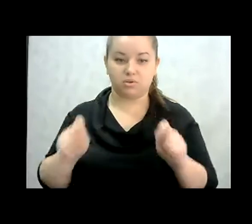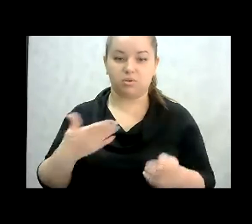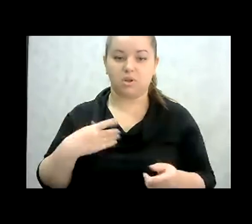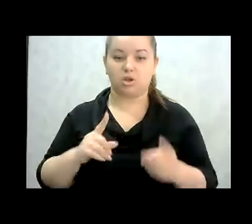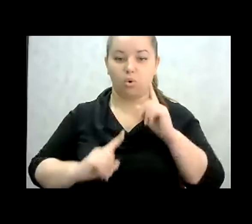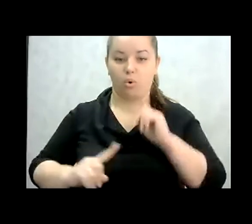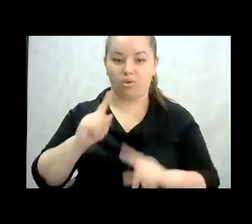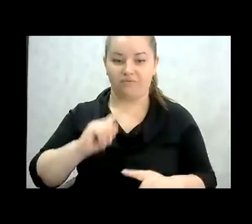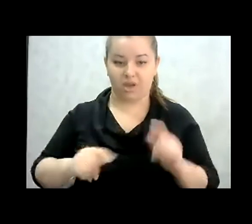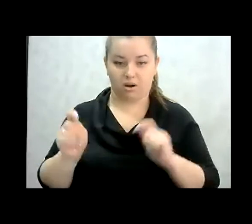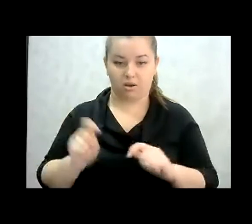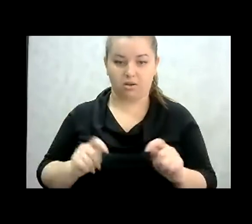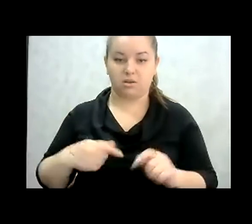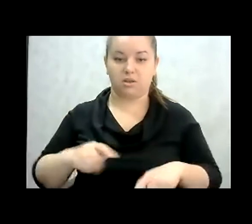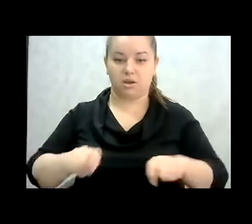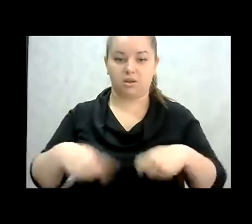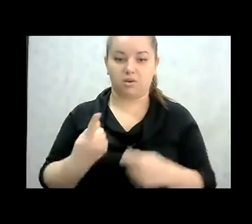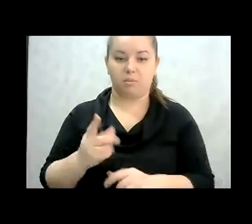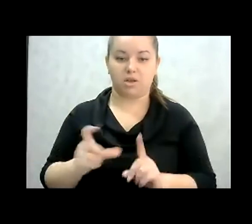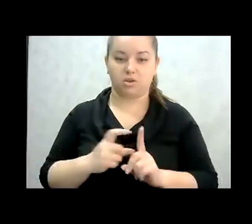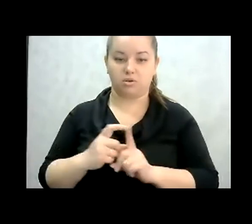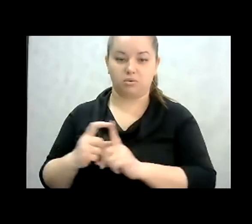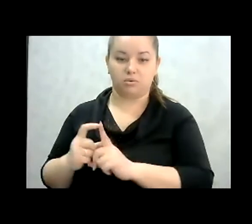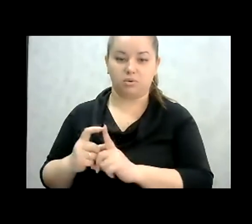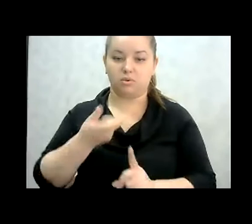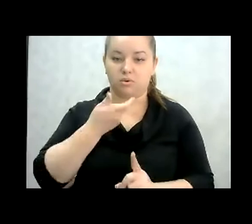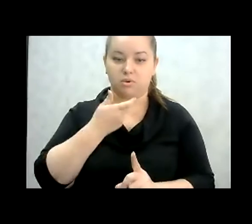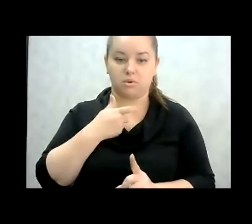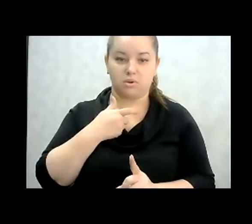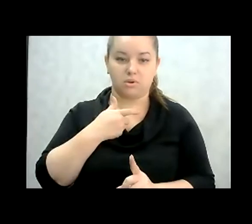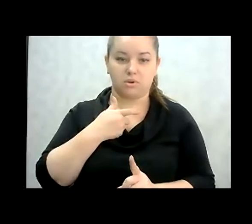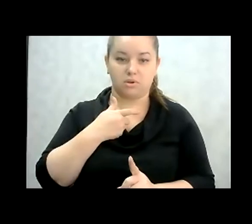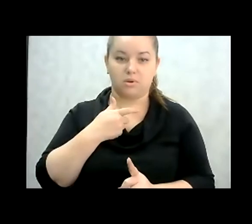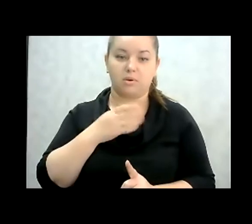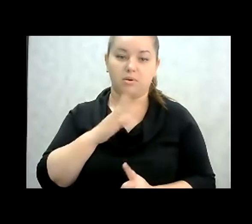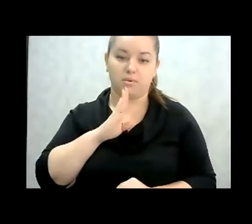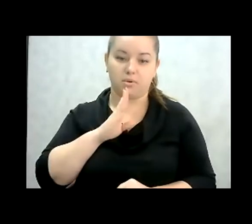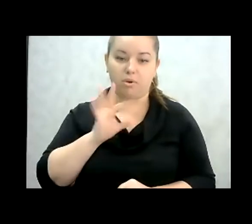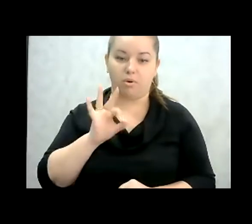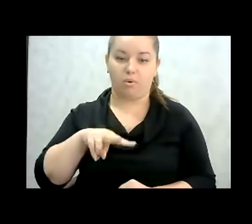Oleg Didenko, Chairperson of the CEC. Please, Pana Oleg.